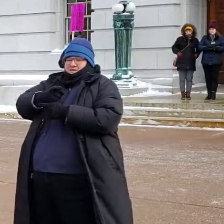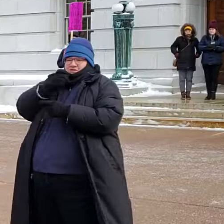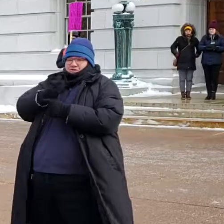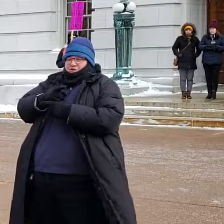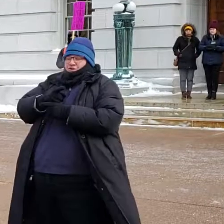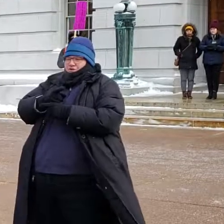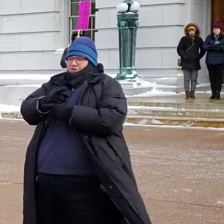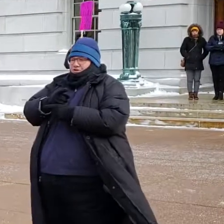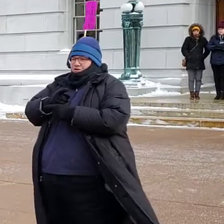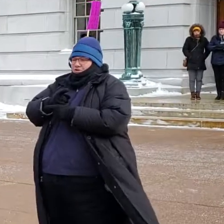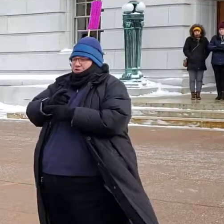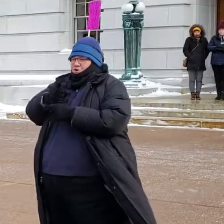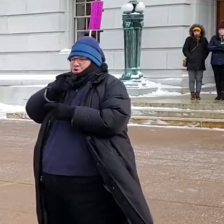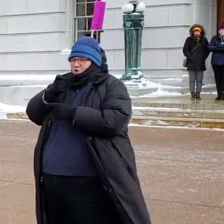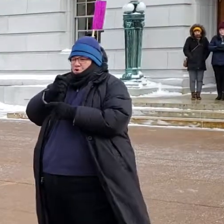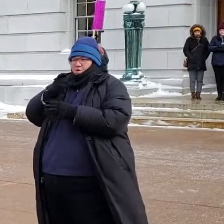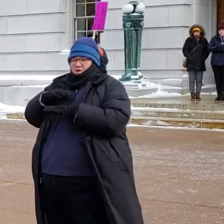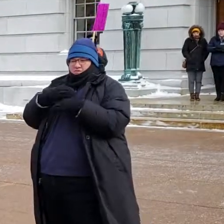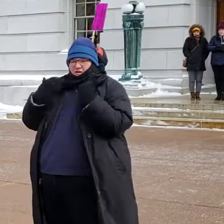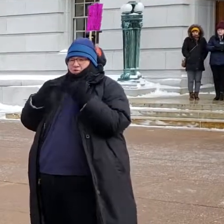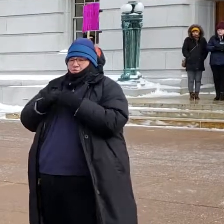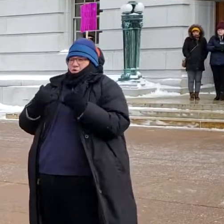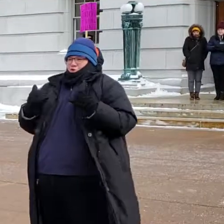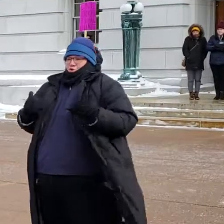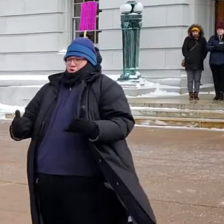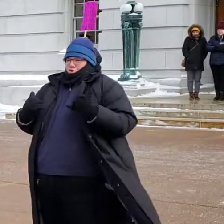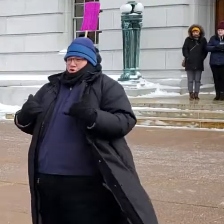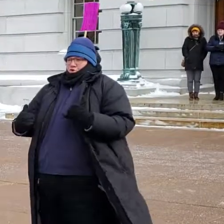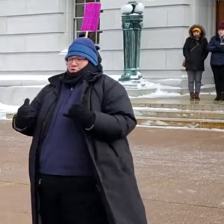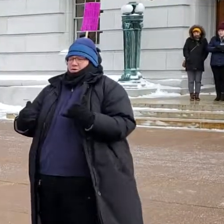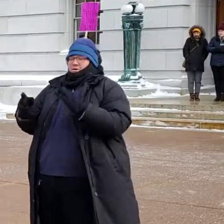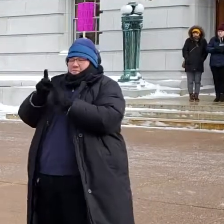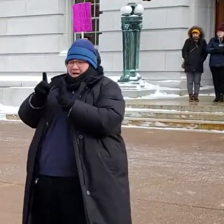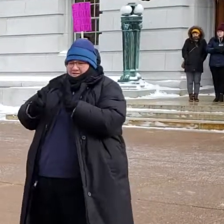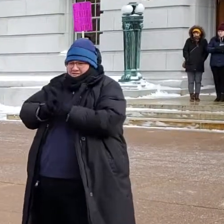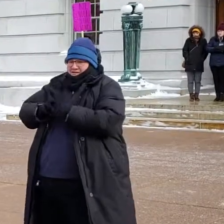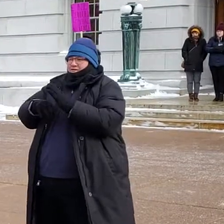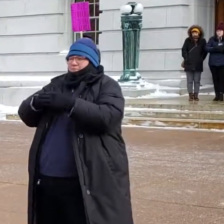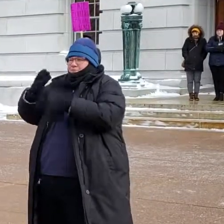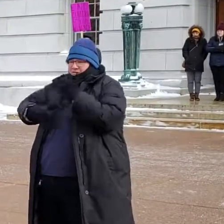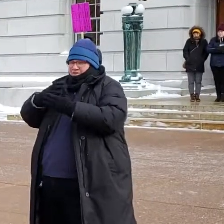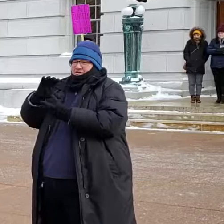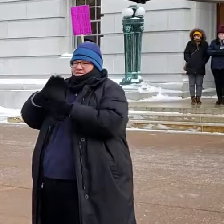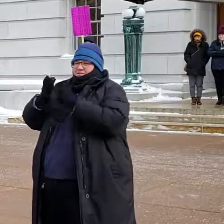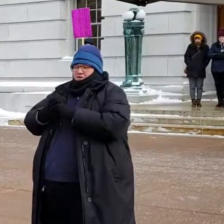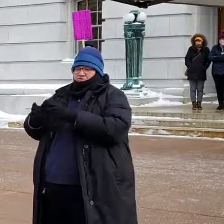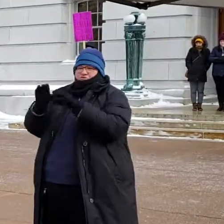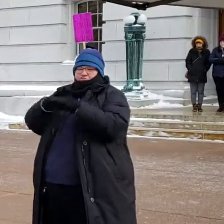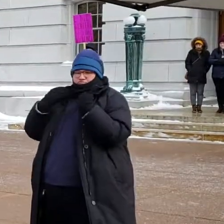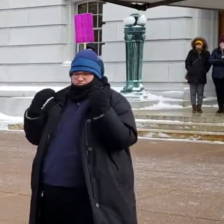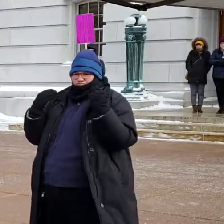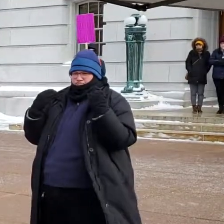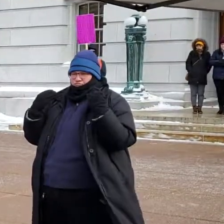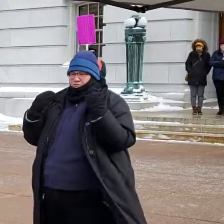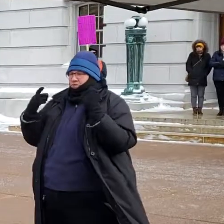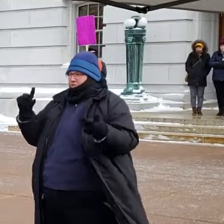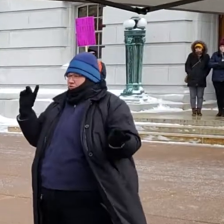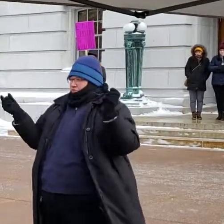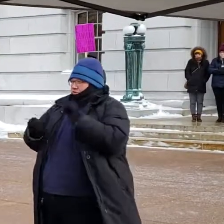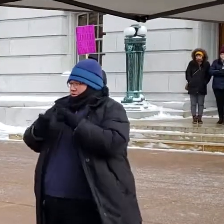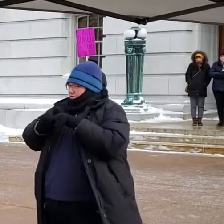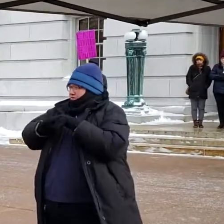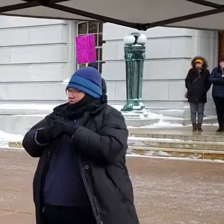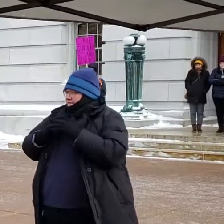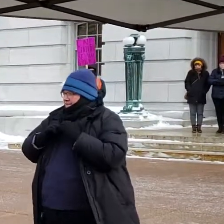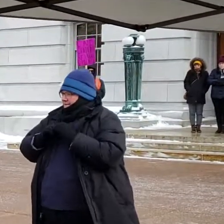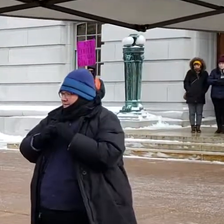and looking for a real change. It is my belief that this change starts with us, specifically with